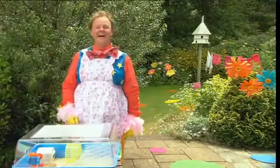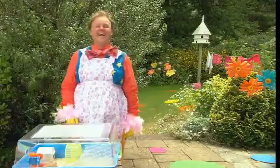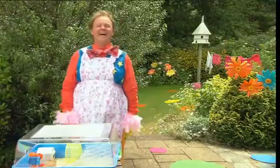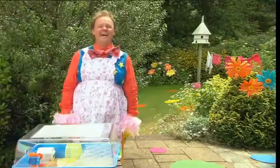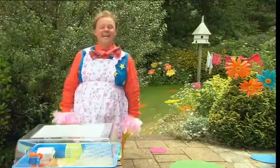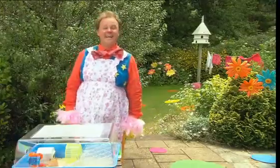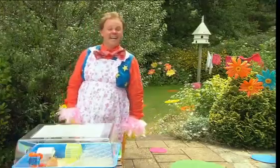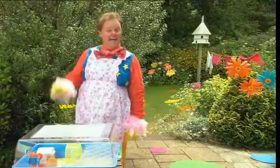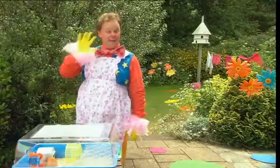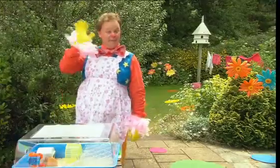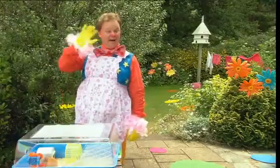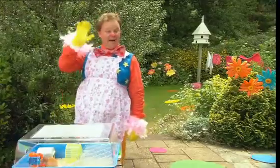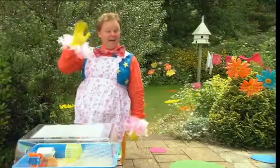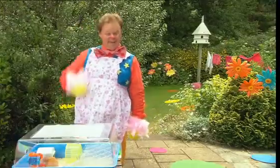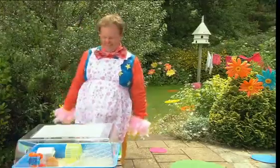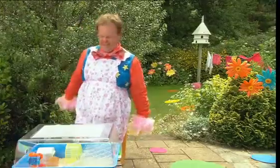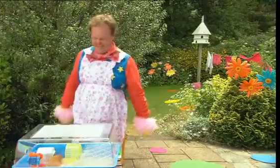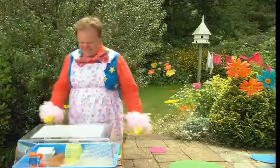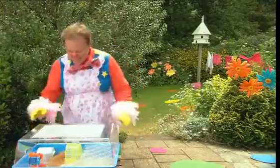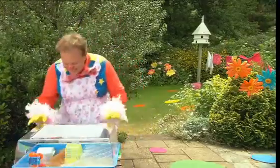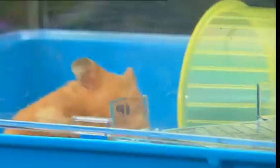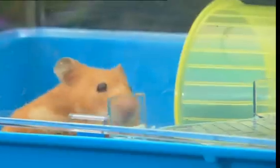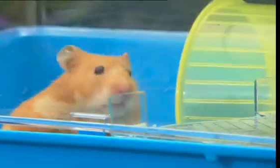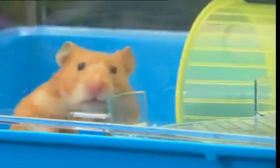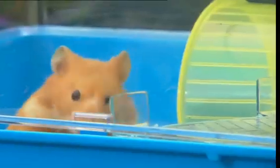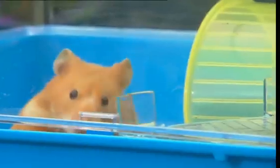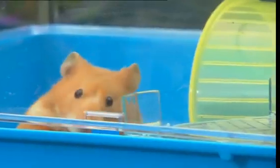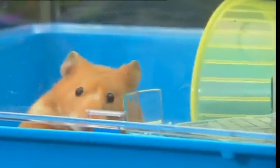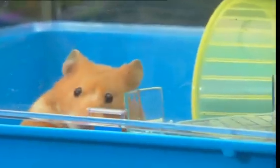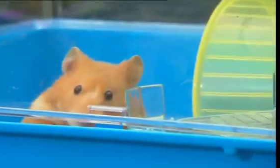Bye-bye, Mr. Tumble. Bye-bye! Bye-bye, Harry the hamster.